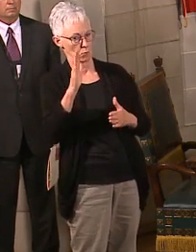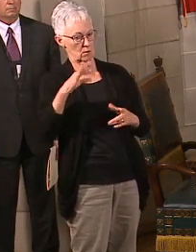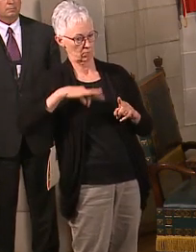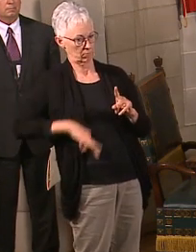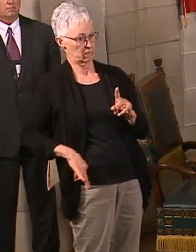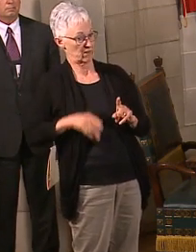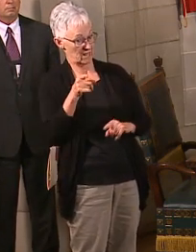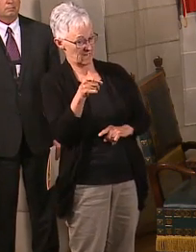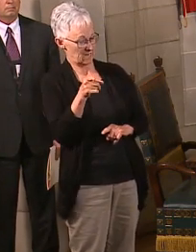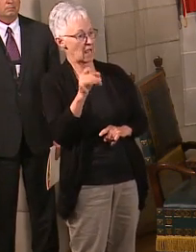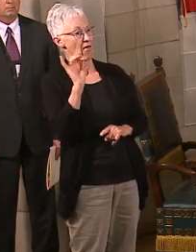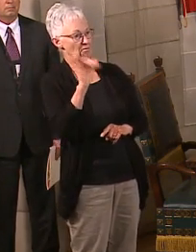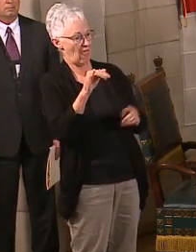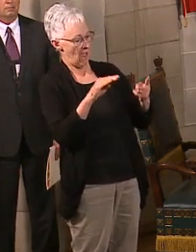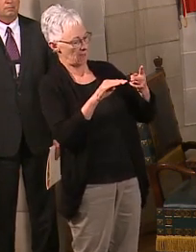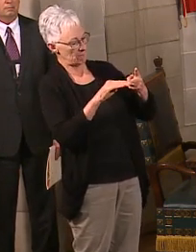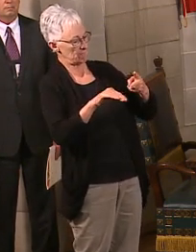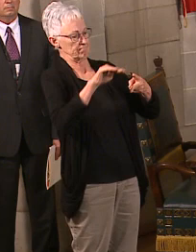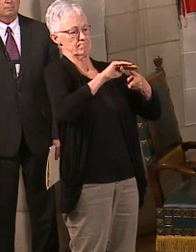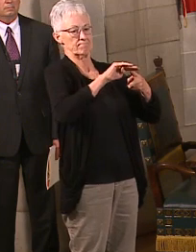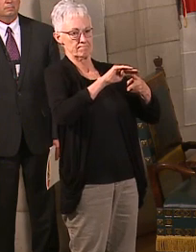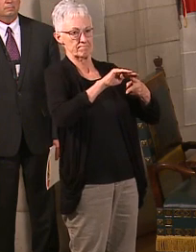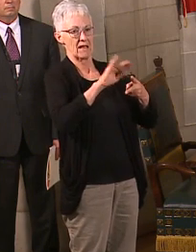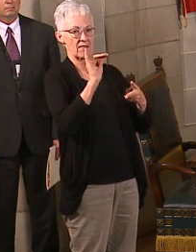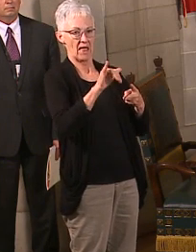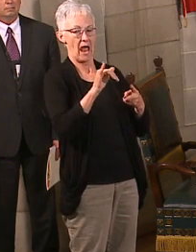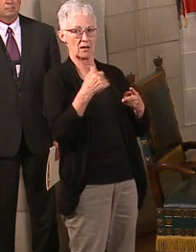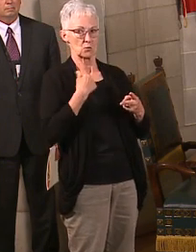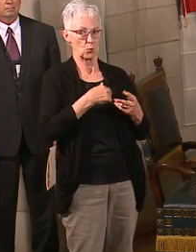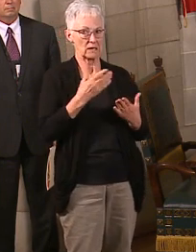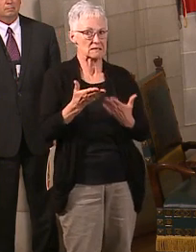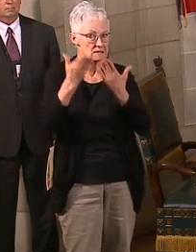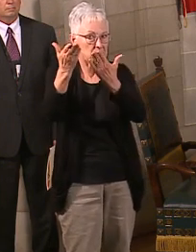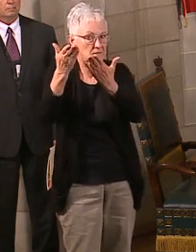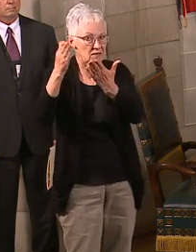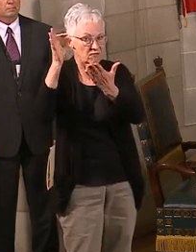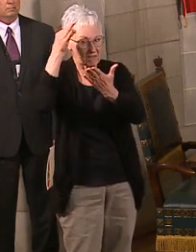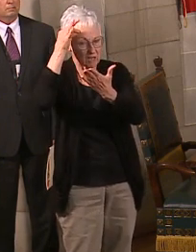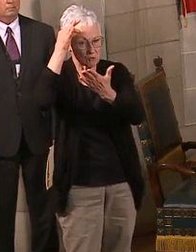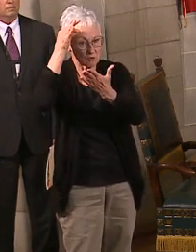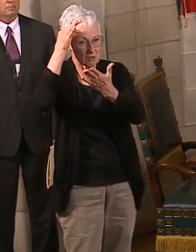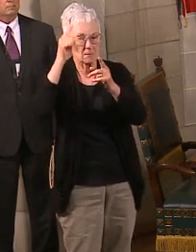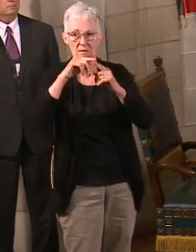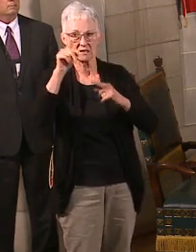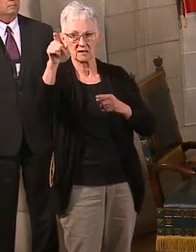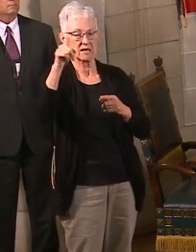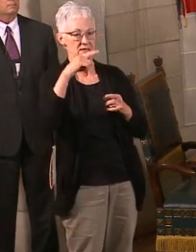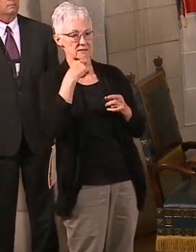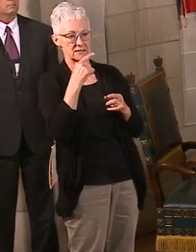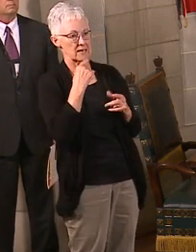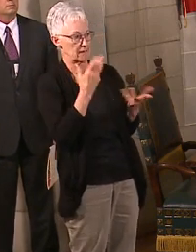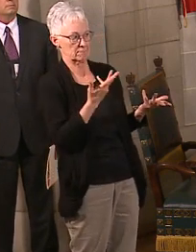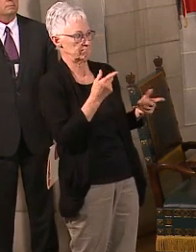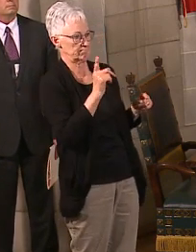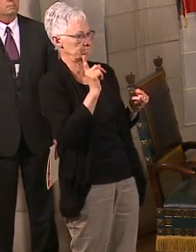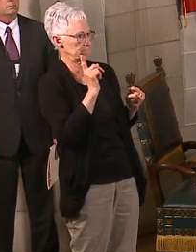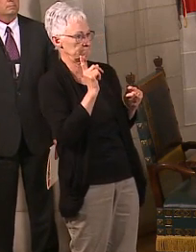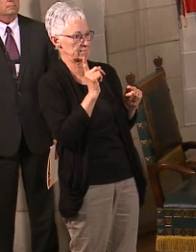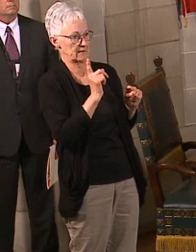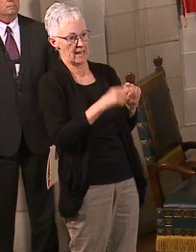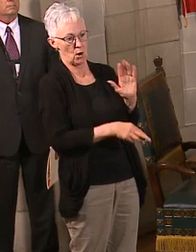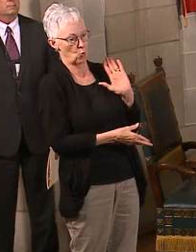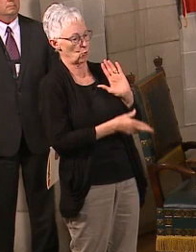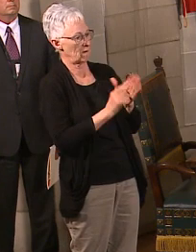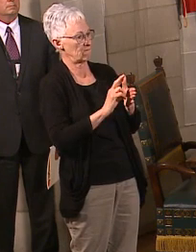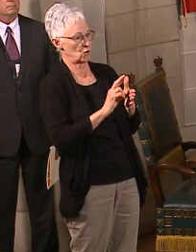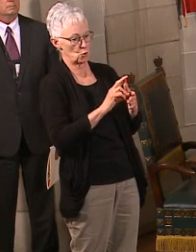coverage is part of the overall 1115 waiver we submitted, but as I said, CMS has said they're not going to be able to get to that in April like they had